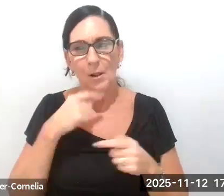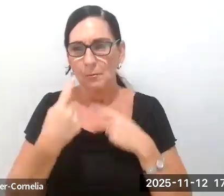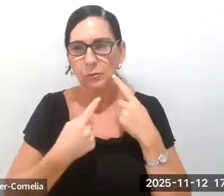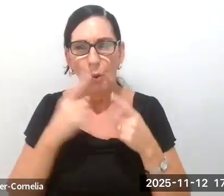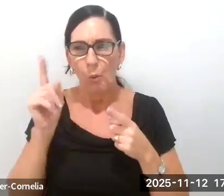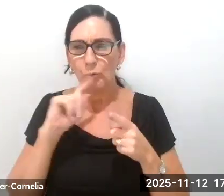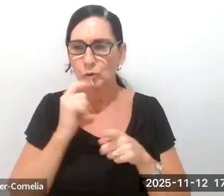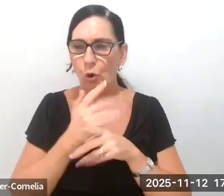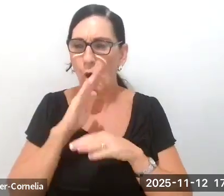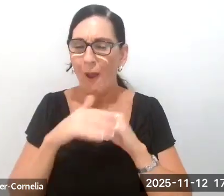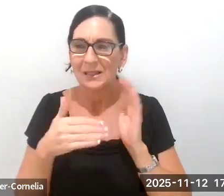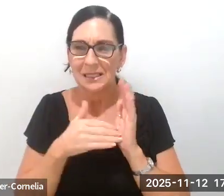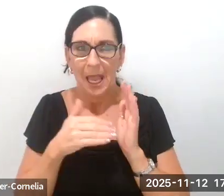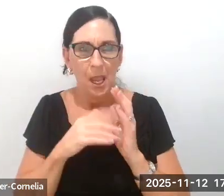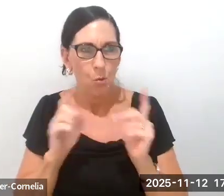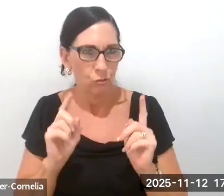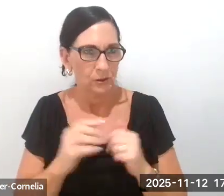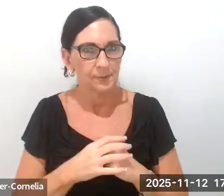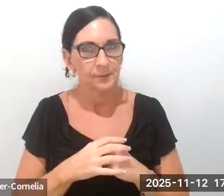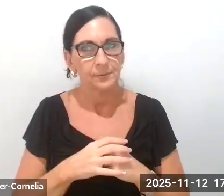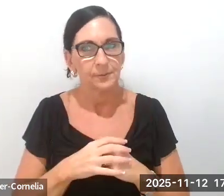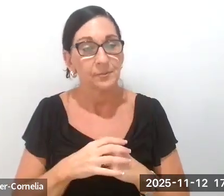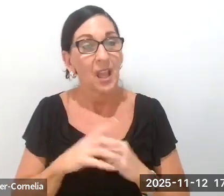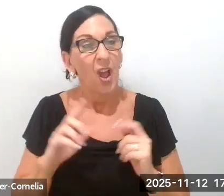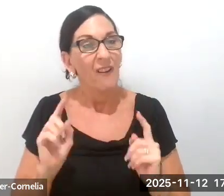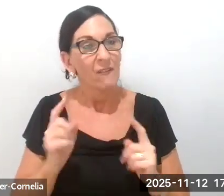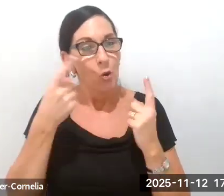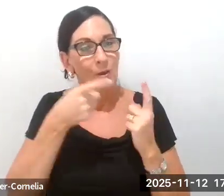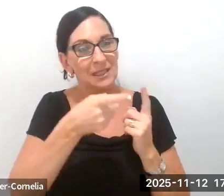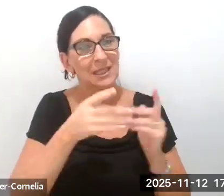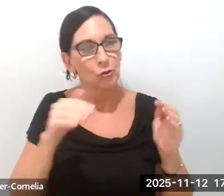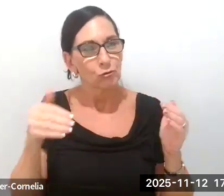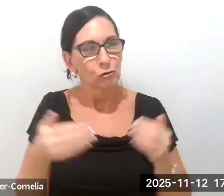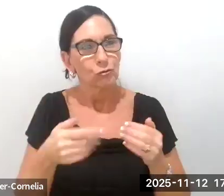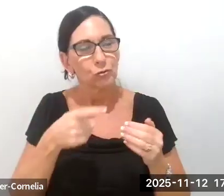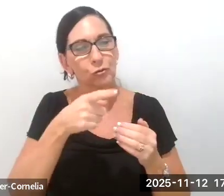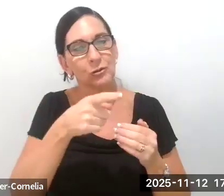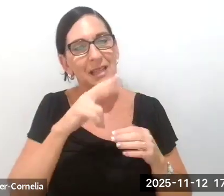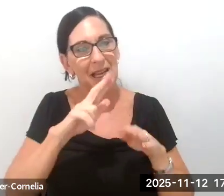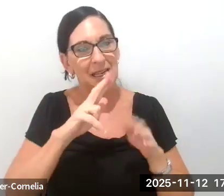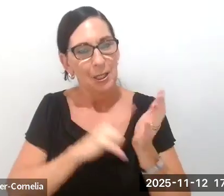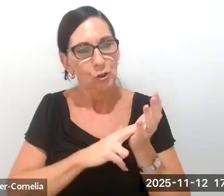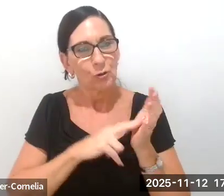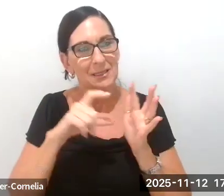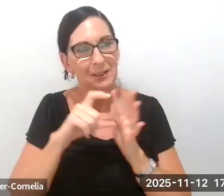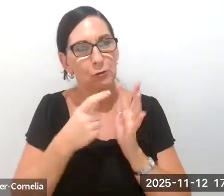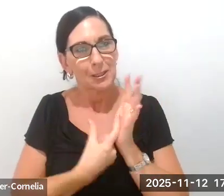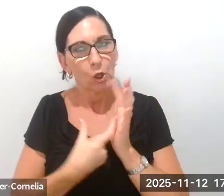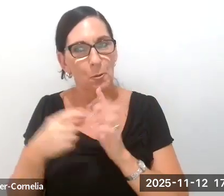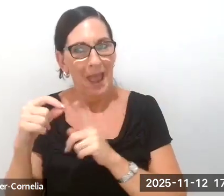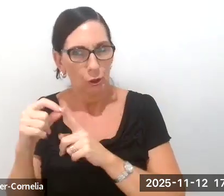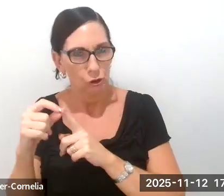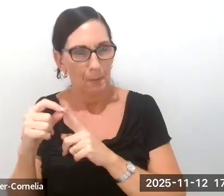today. So first, we'll introduce the National Disability Research Partnership. We'll highlight our